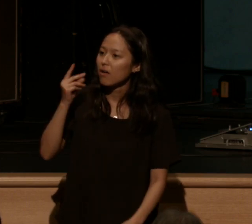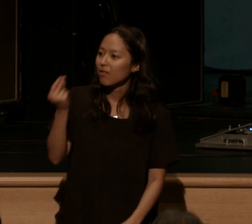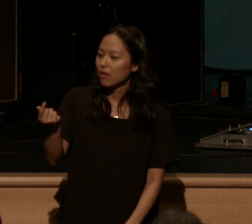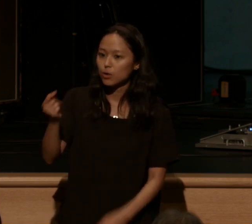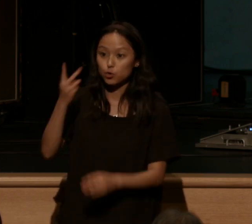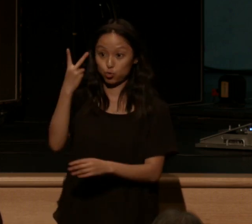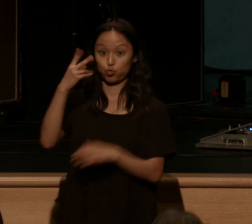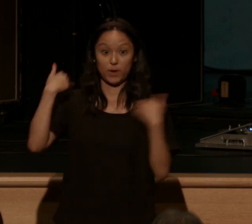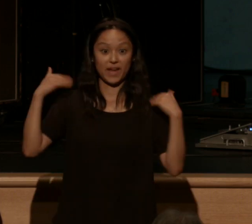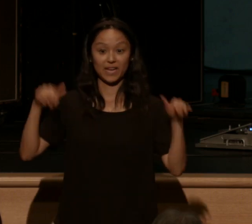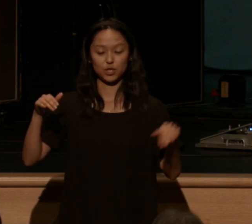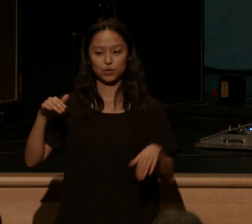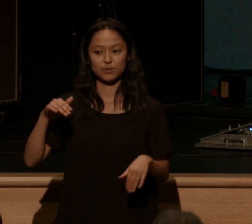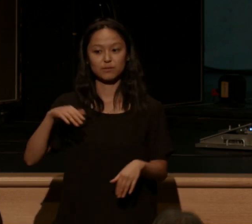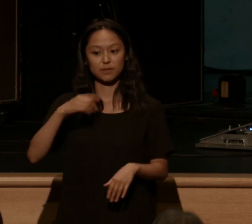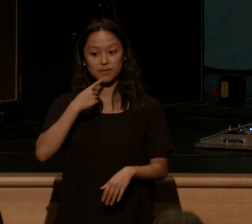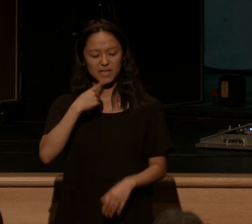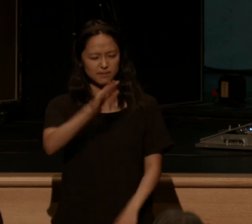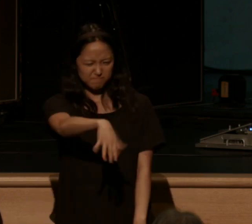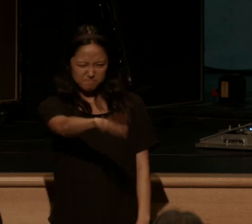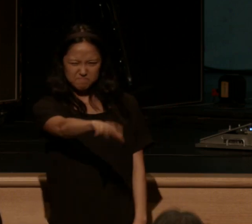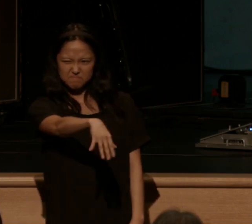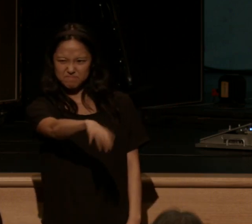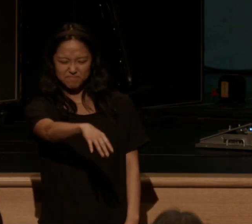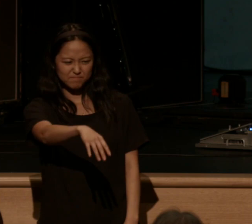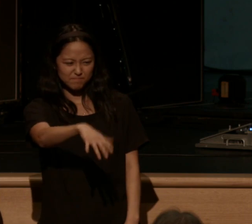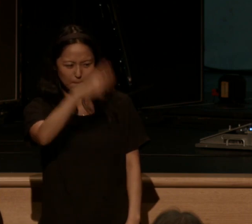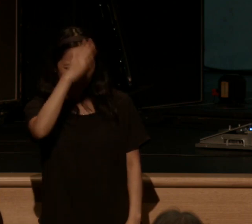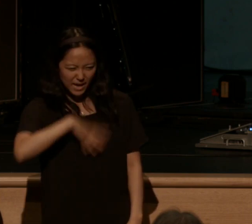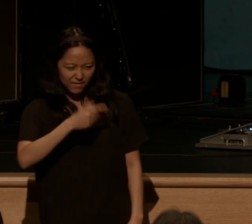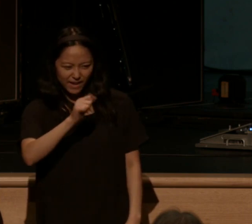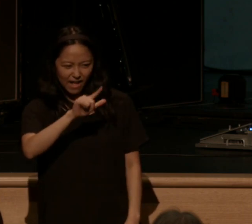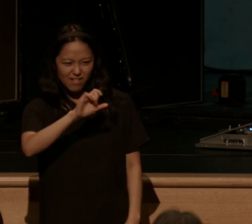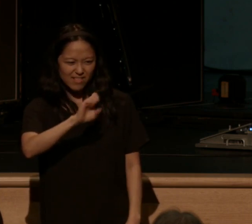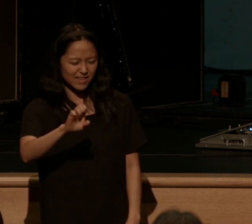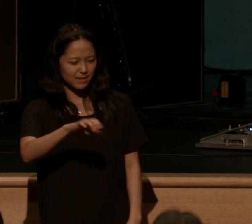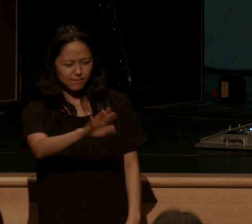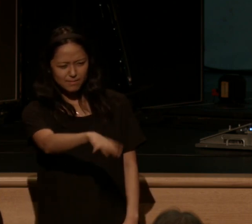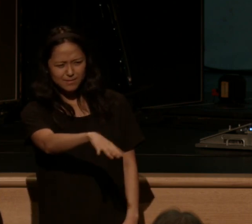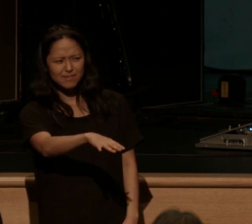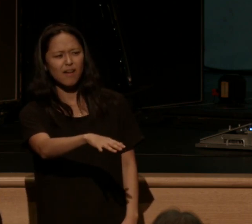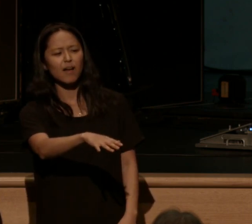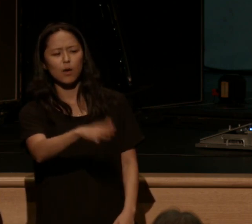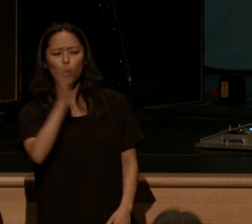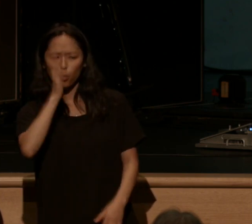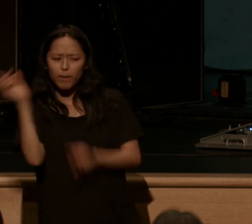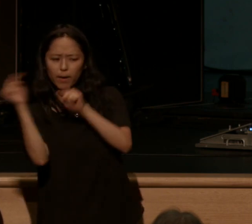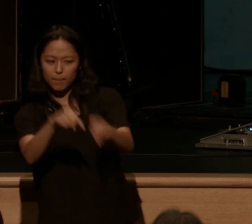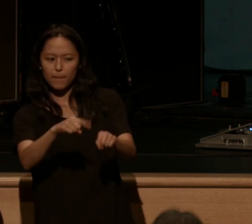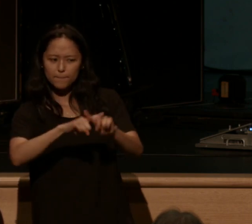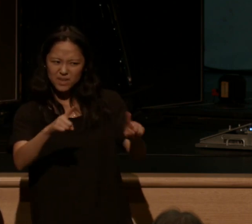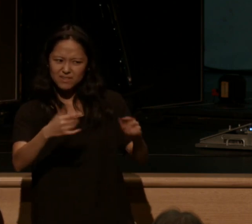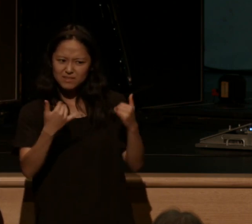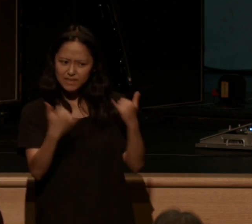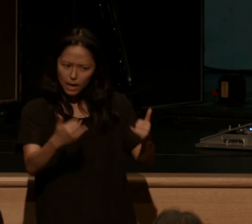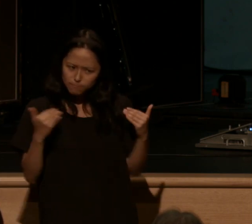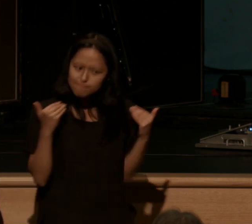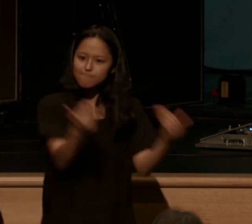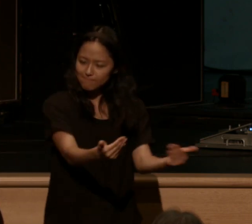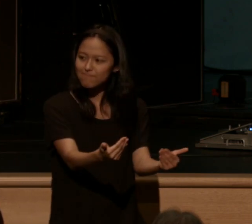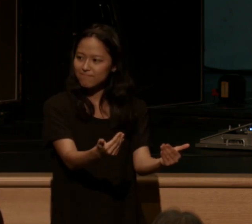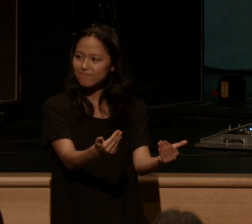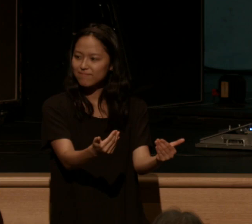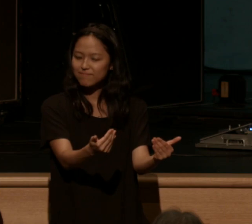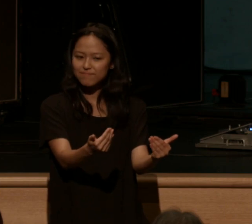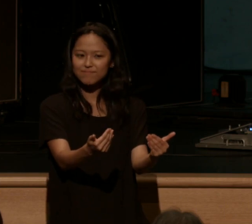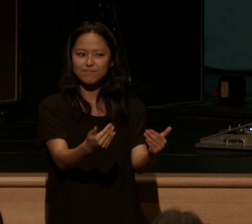immediately appear and they're like, men of Galilee. And they turn and they look and they're like, listen, he went up, he's gonna return. But in the meantime, get after it.